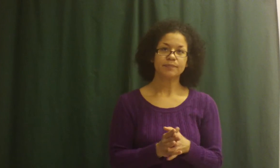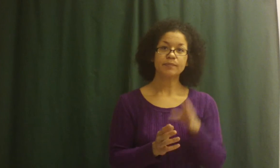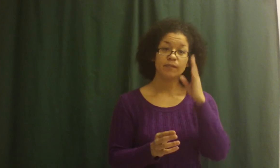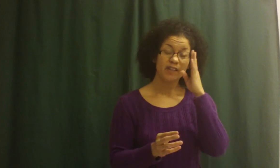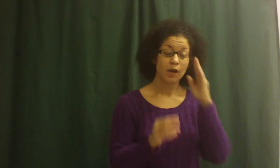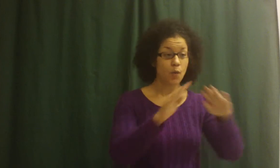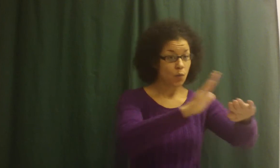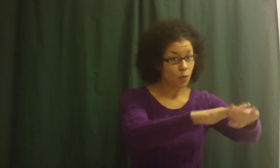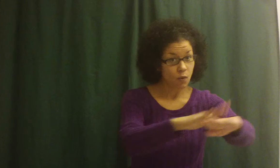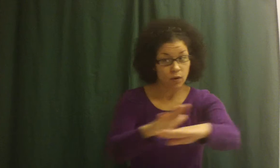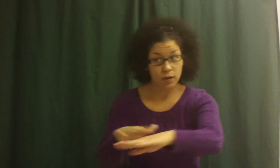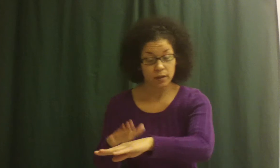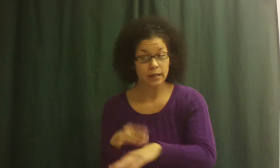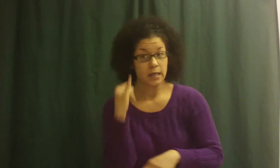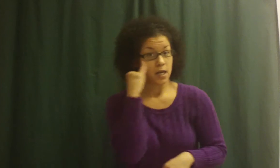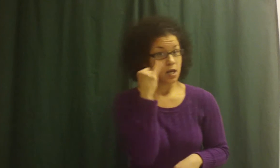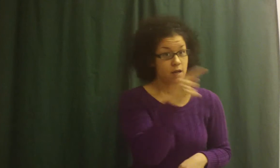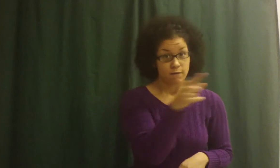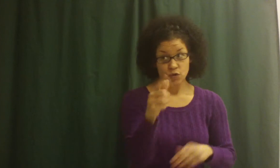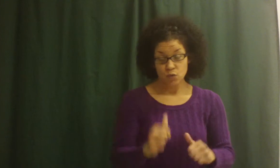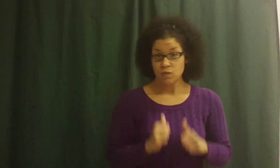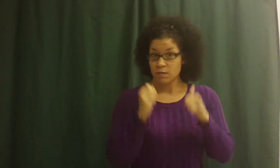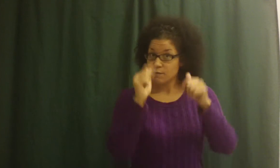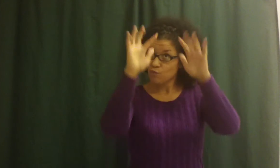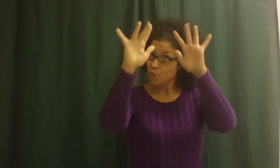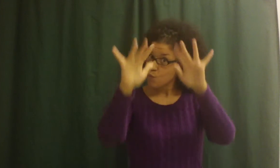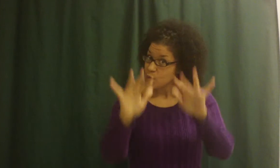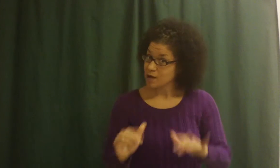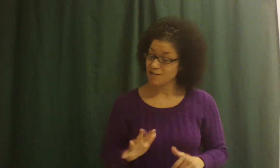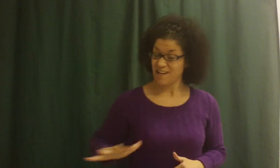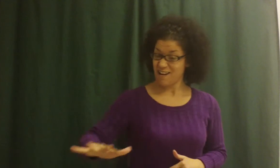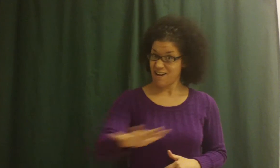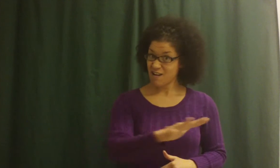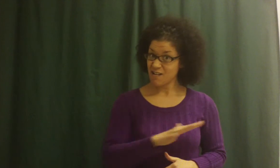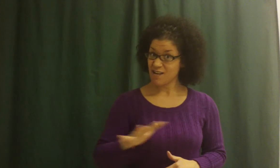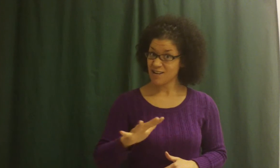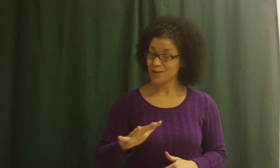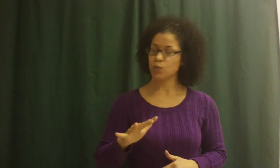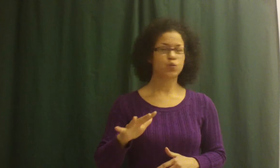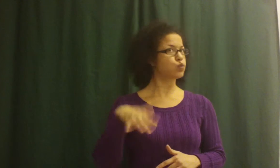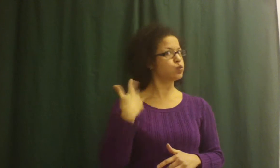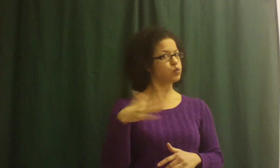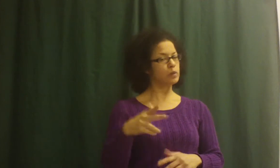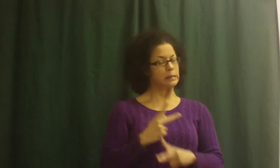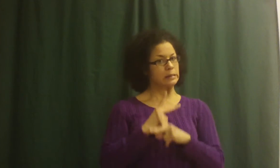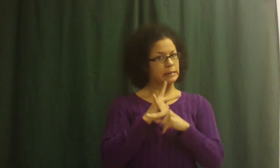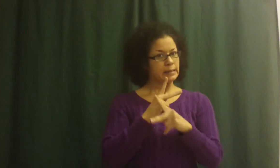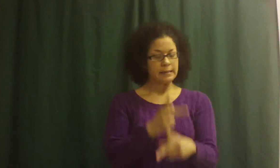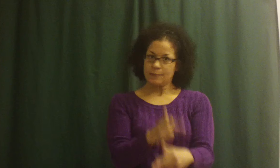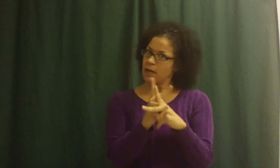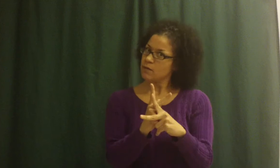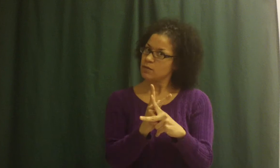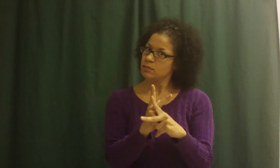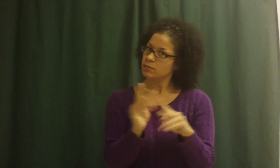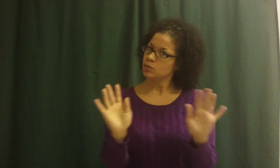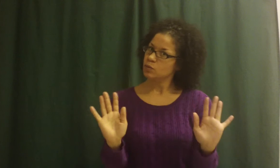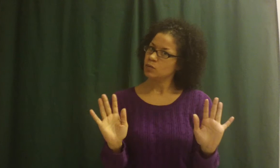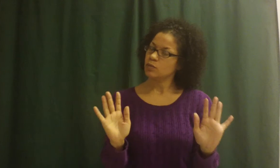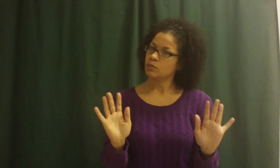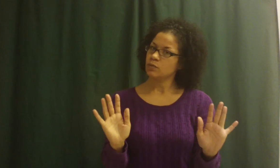be careful when you get out and drive on it. It's very easy to navigate on those types of roads